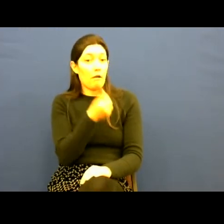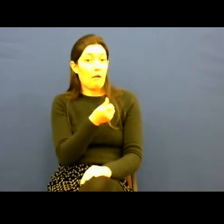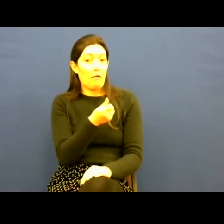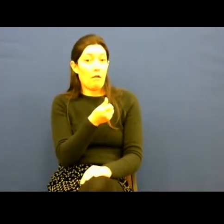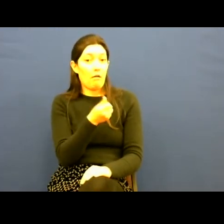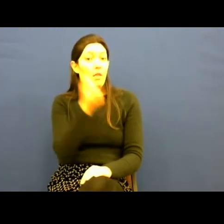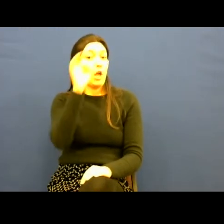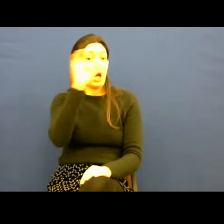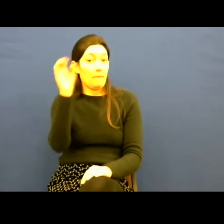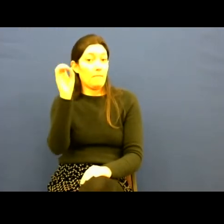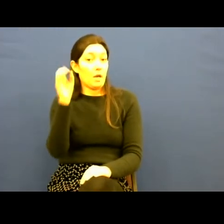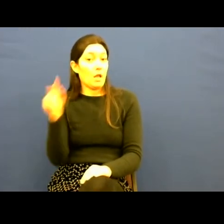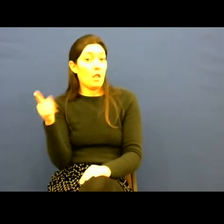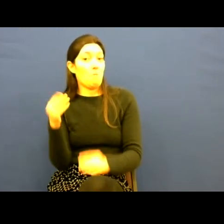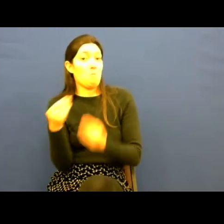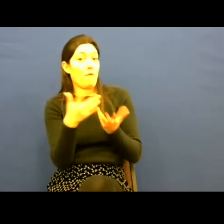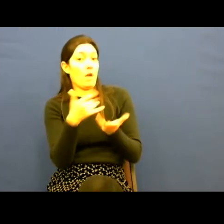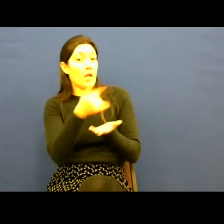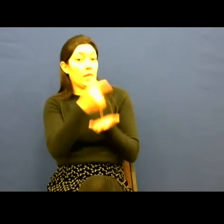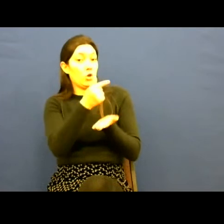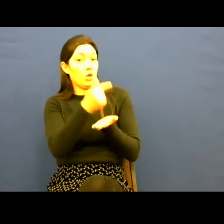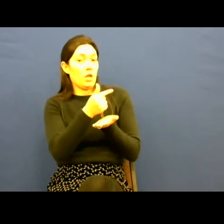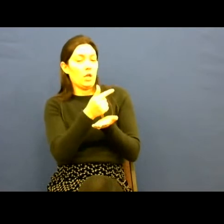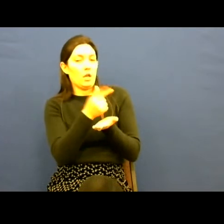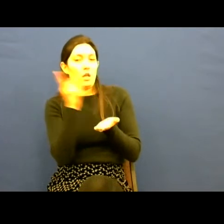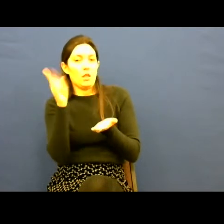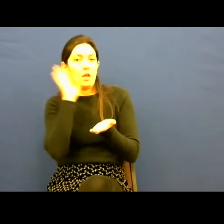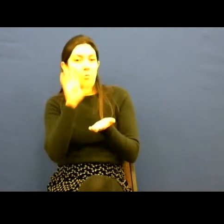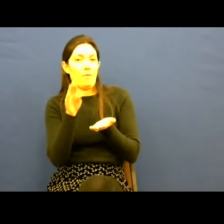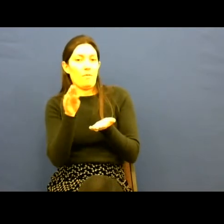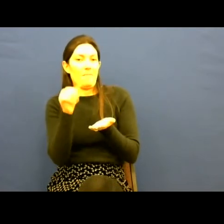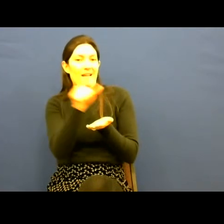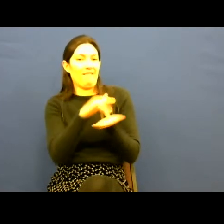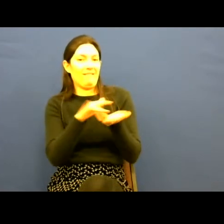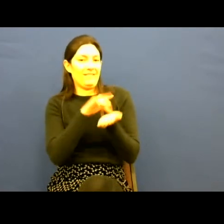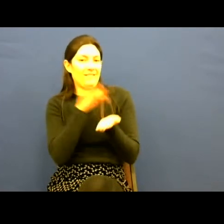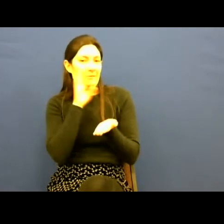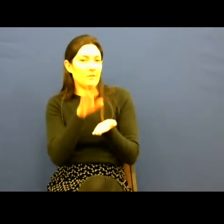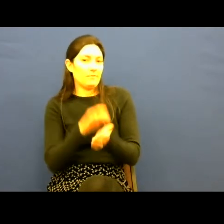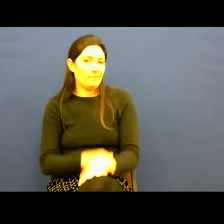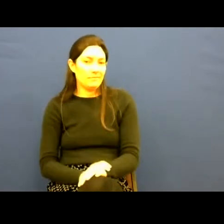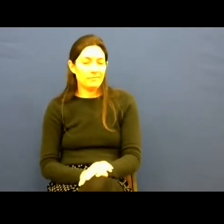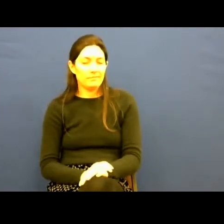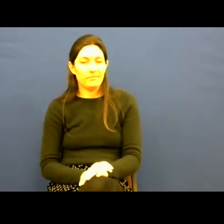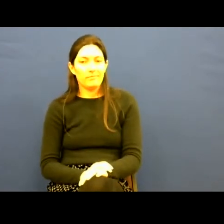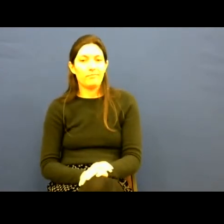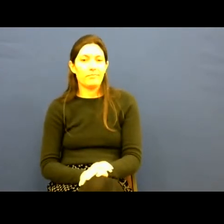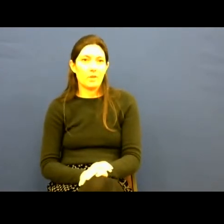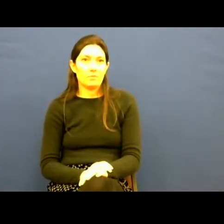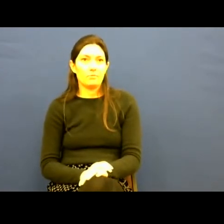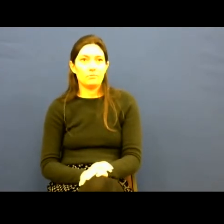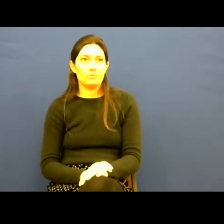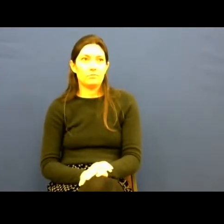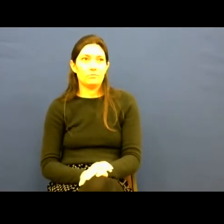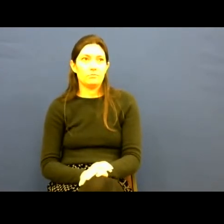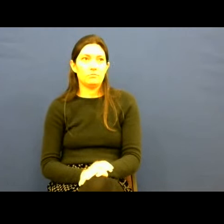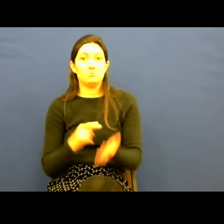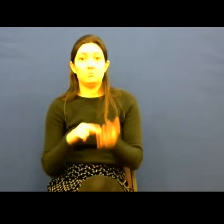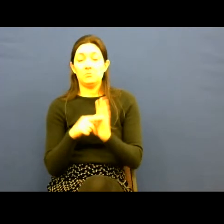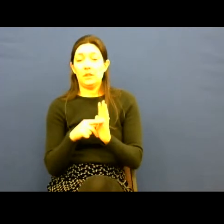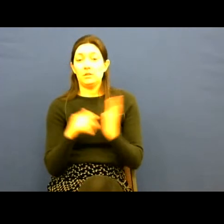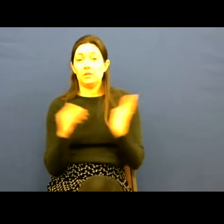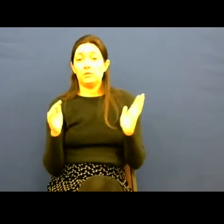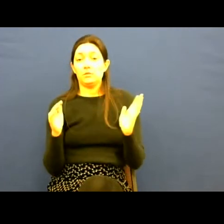guarantee makes up the difference. So, essentially at the end of the day, it's going to be net zero